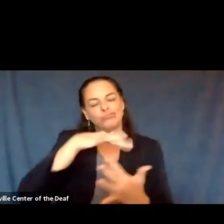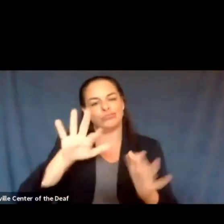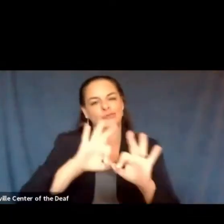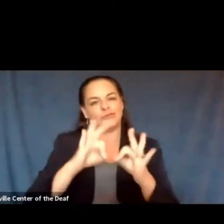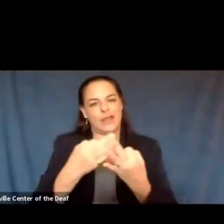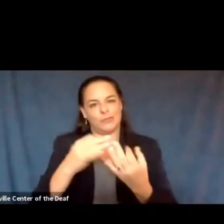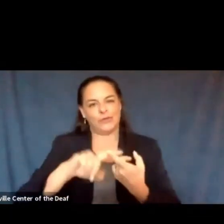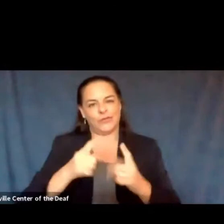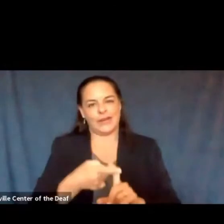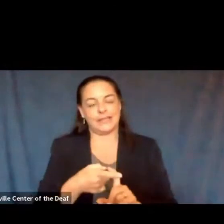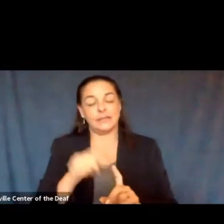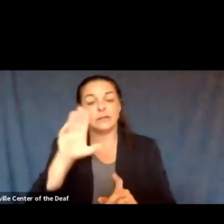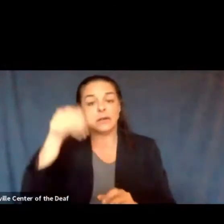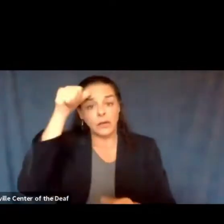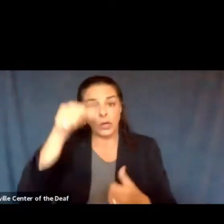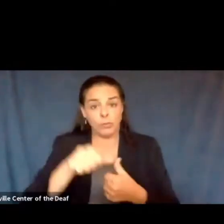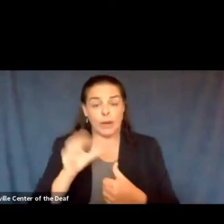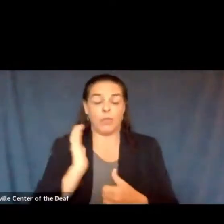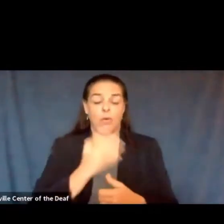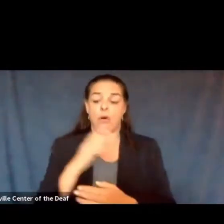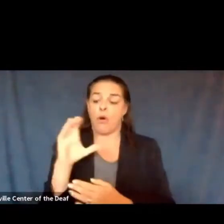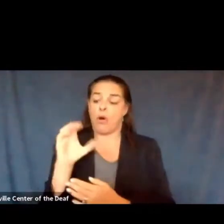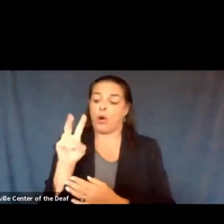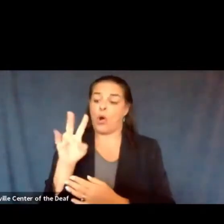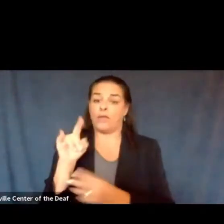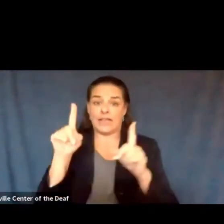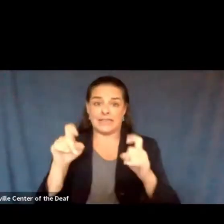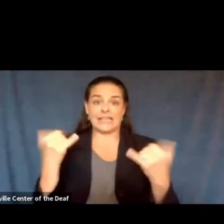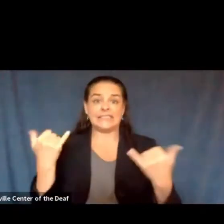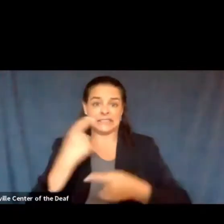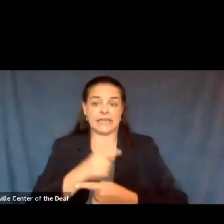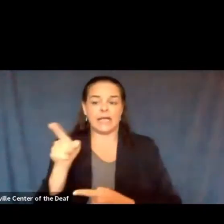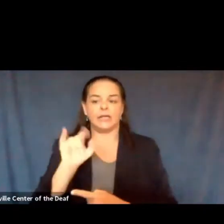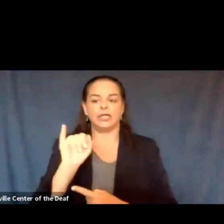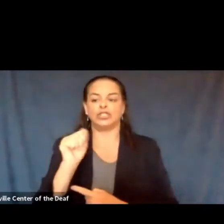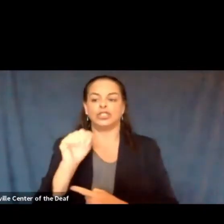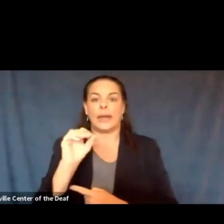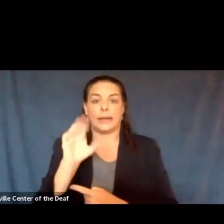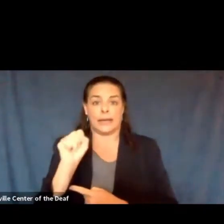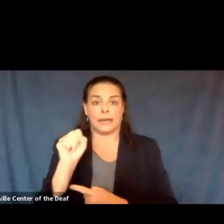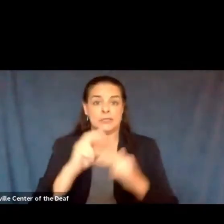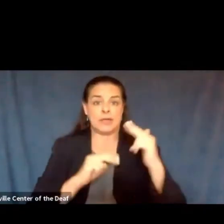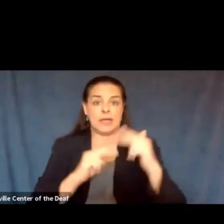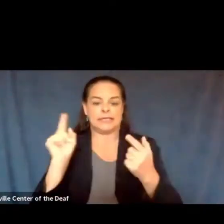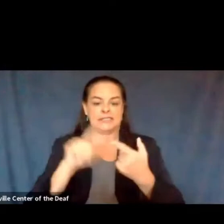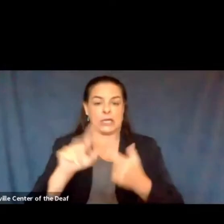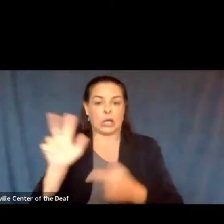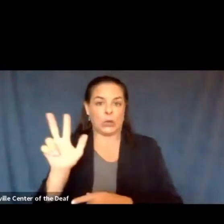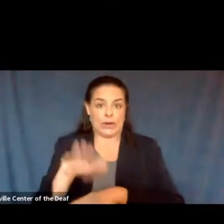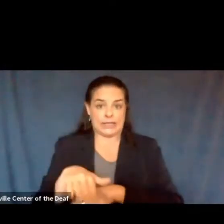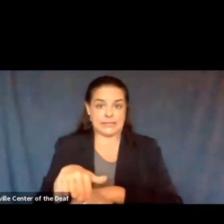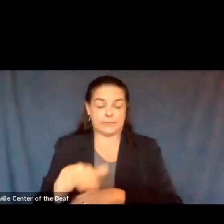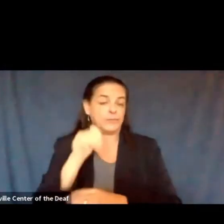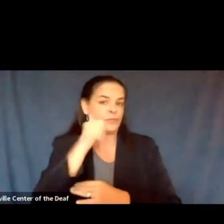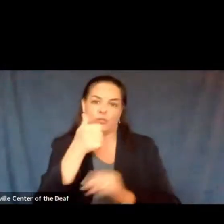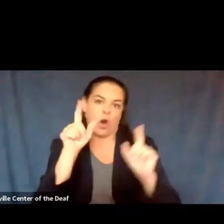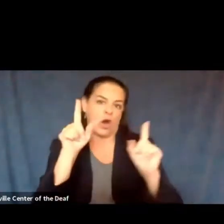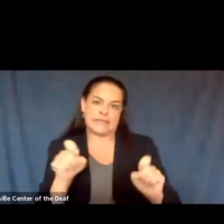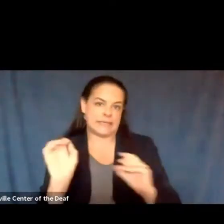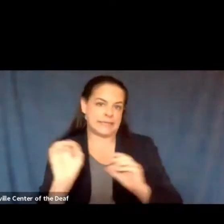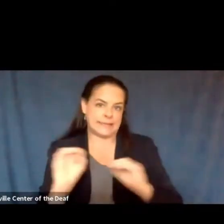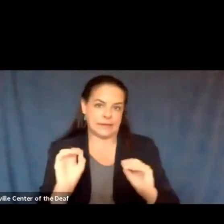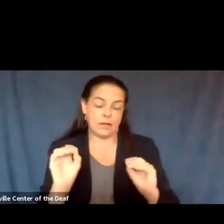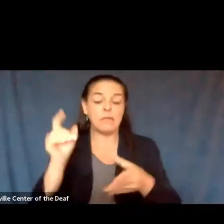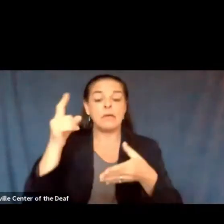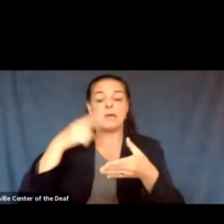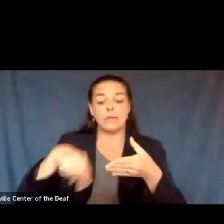As a reminder, we are continuing our COVID testing today at the Jacob Building until 3 p.m. We will not be testing tomorrow. Next